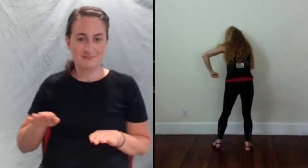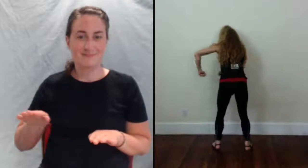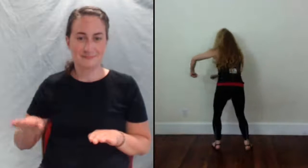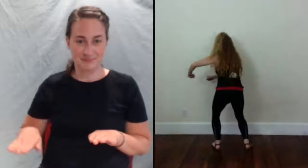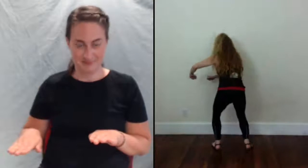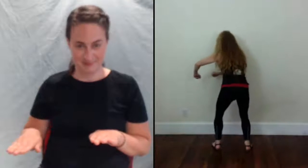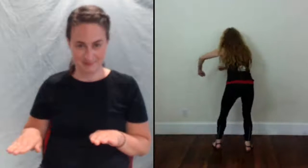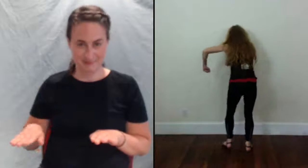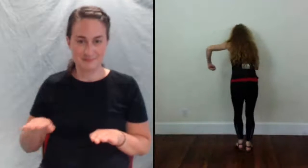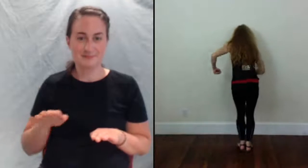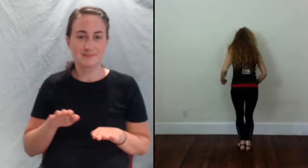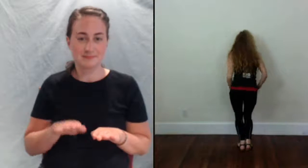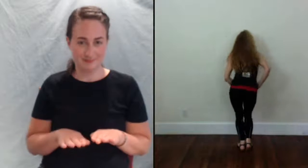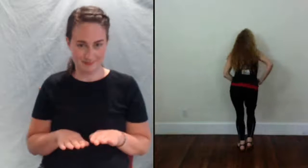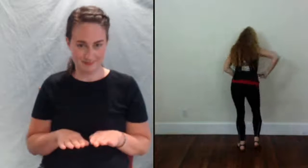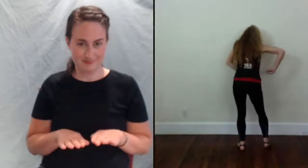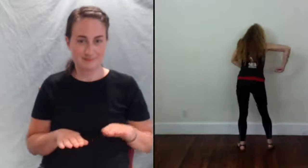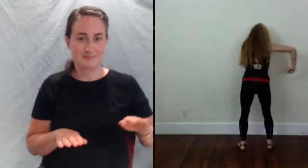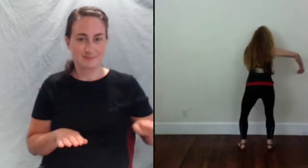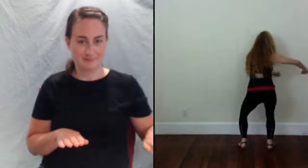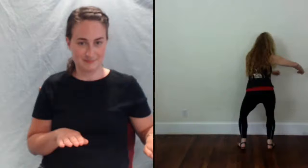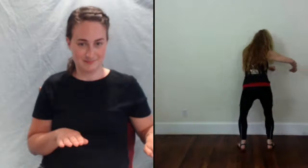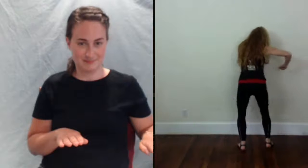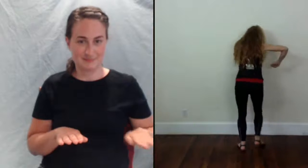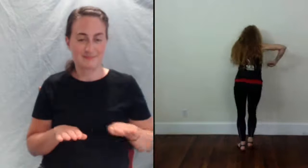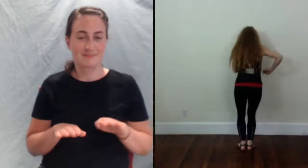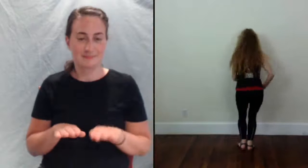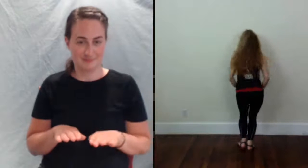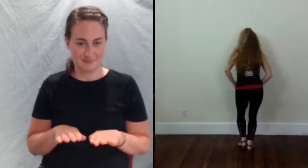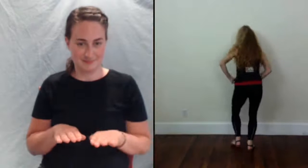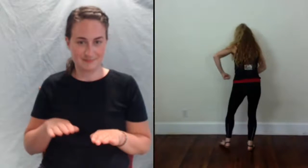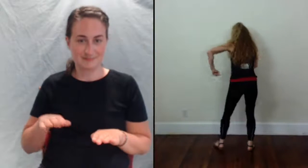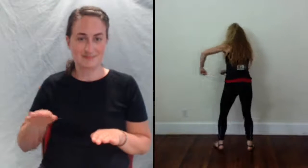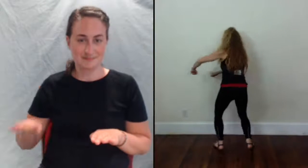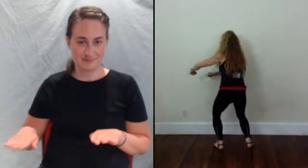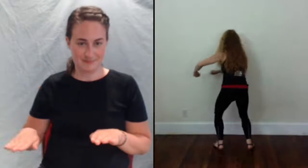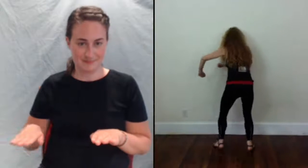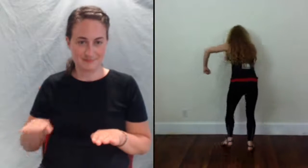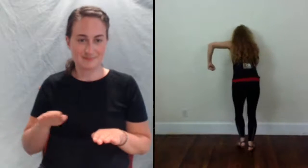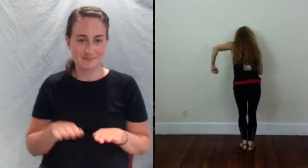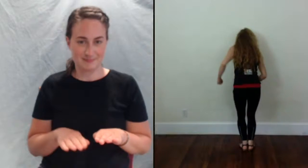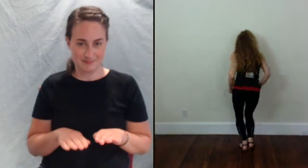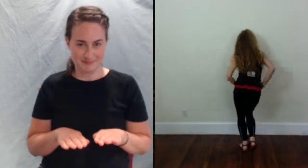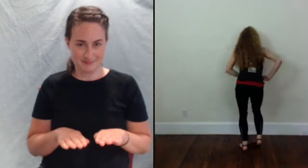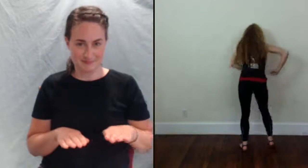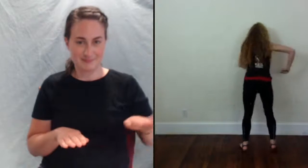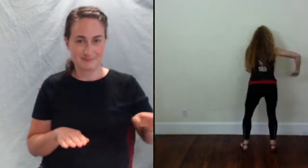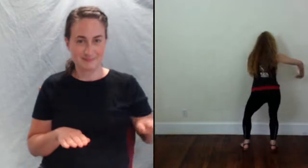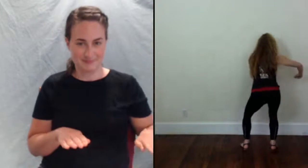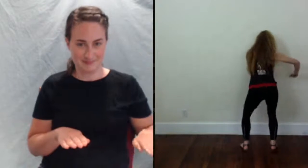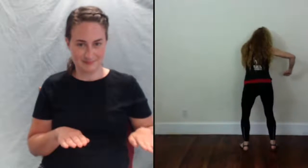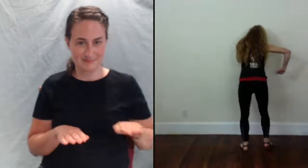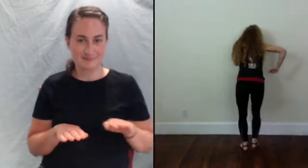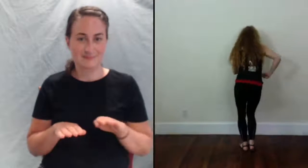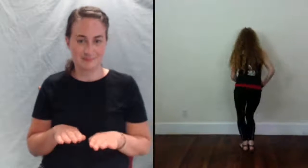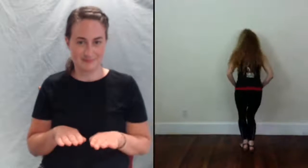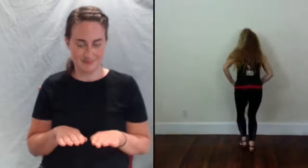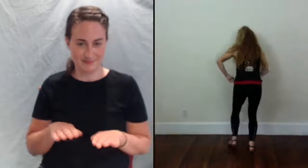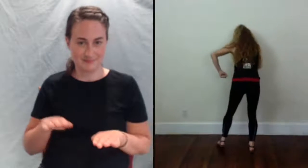together, out, together, out, out,